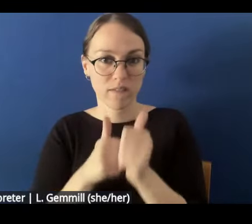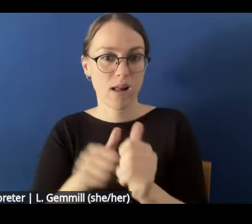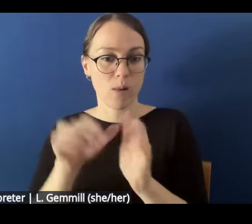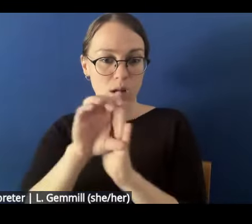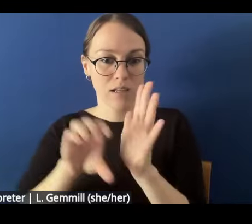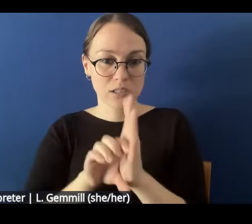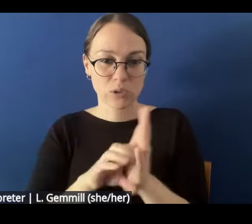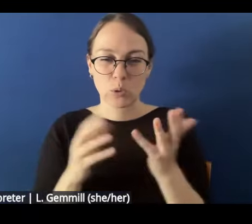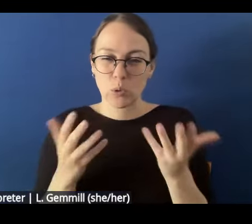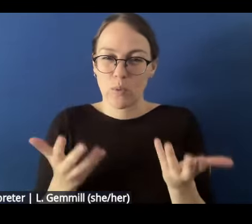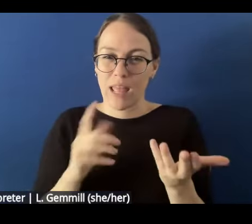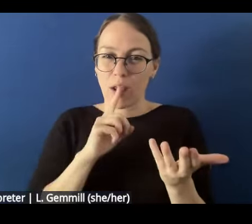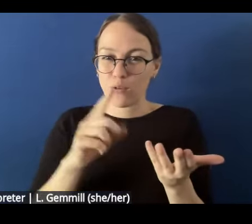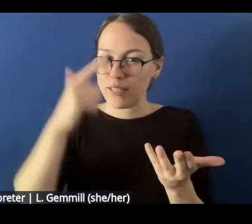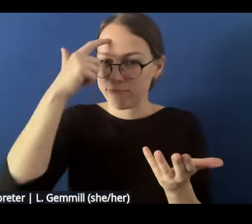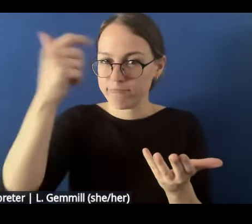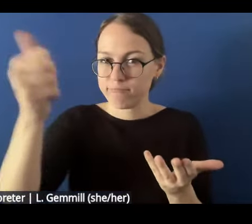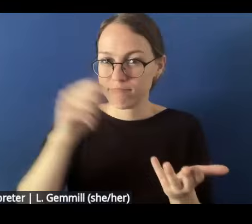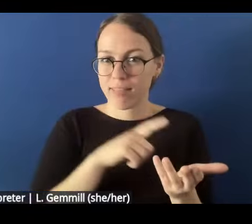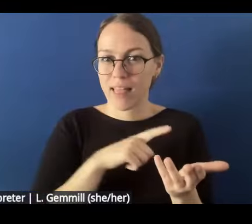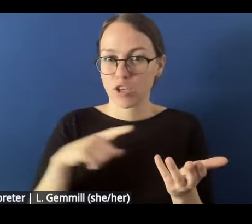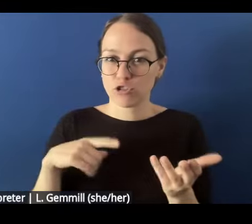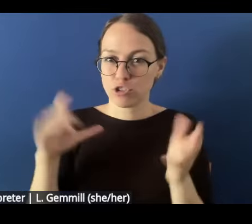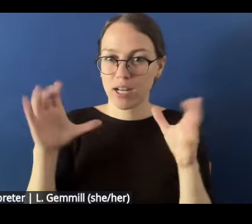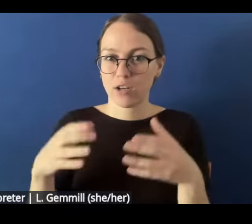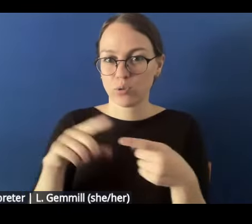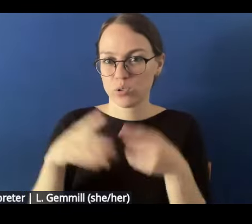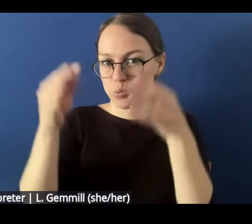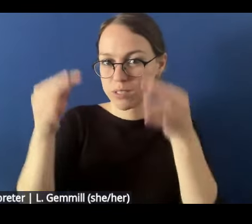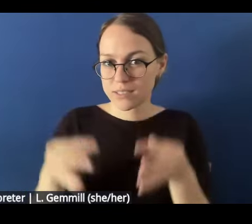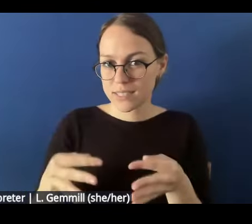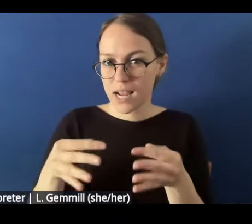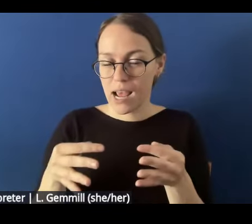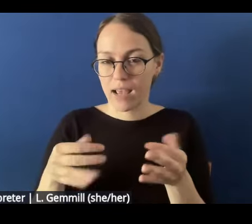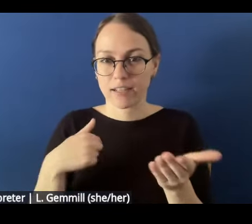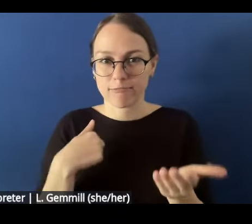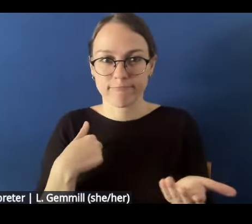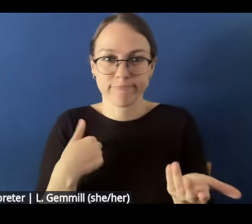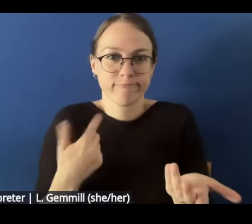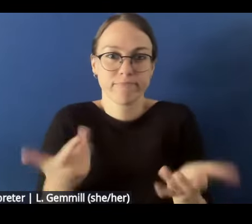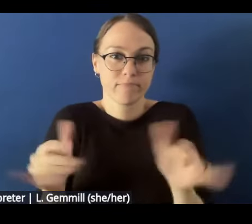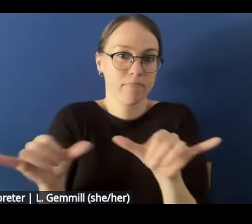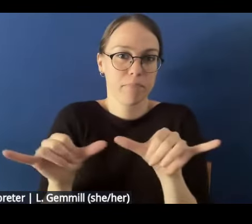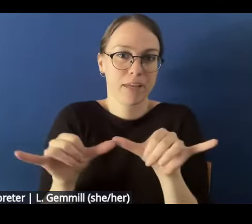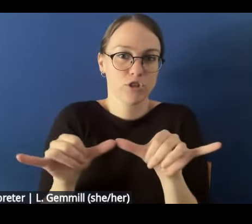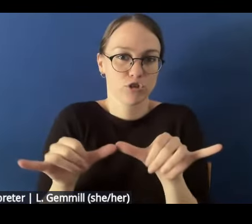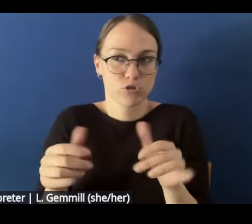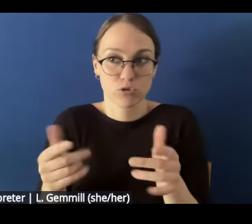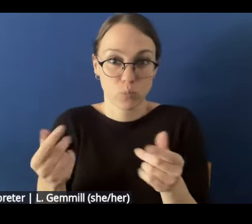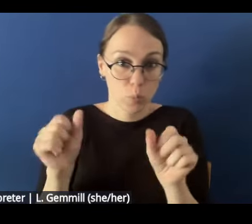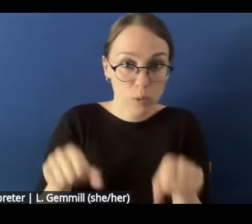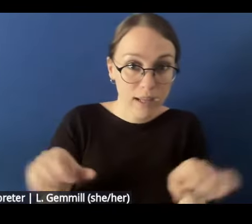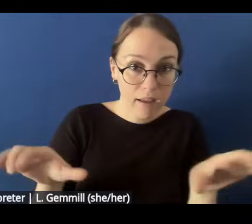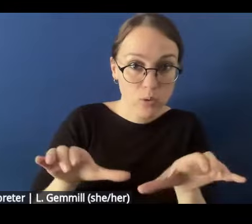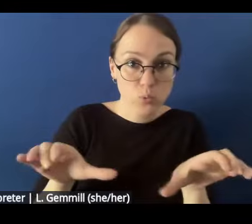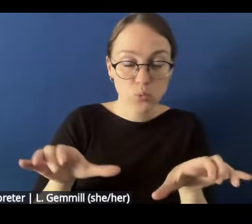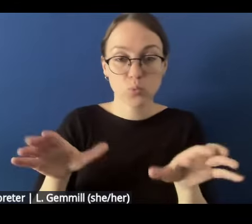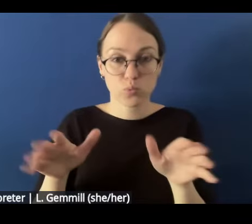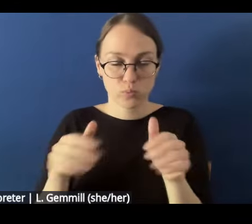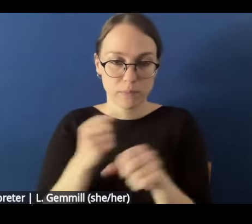and what isn't. Like what are the parameters with what they could do versus to be in